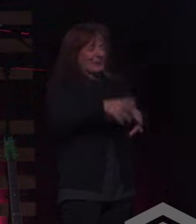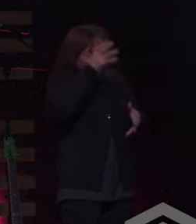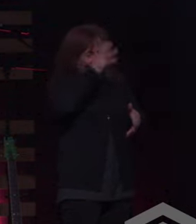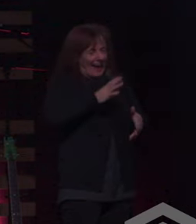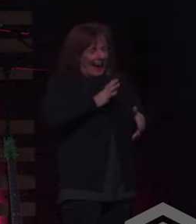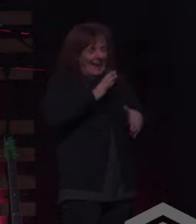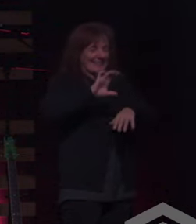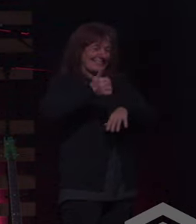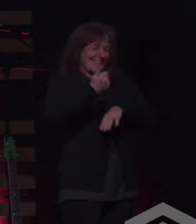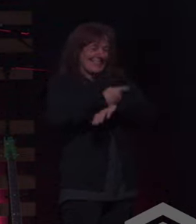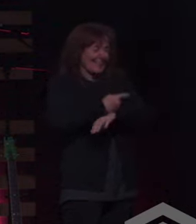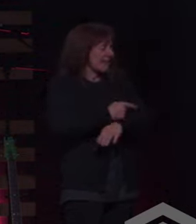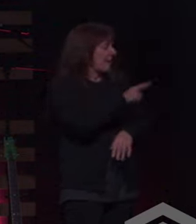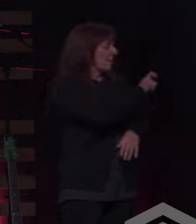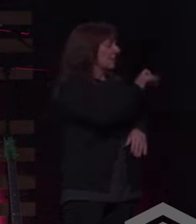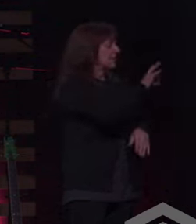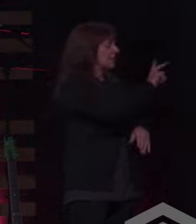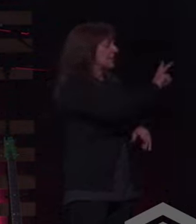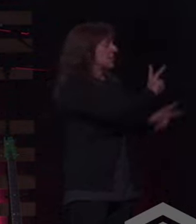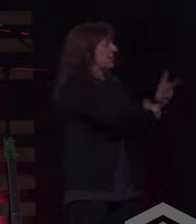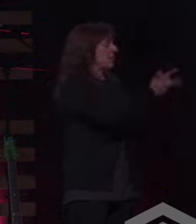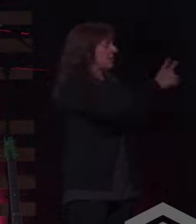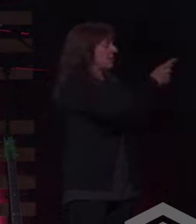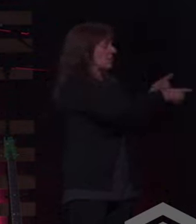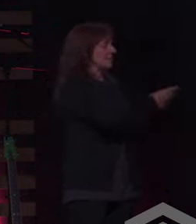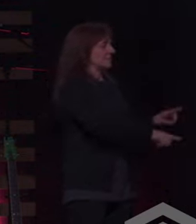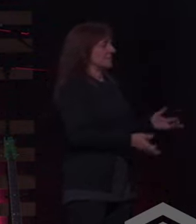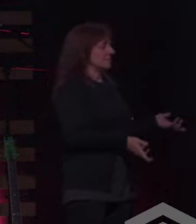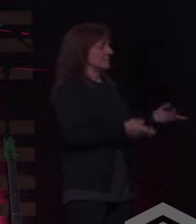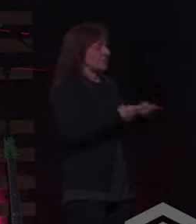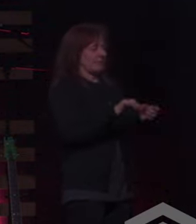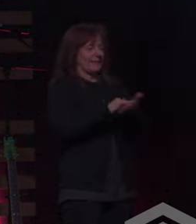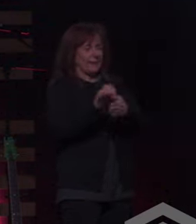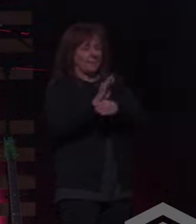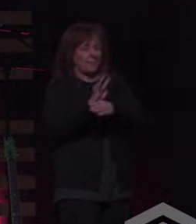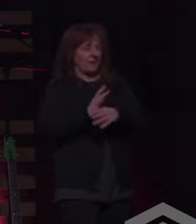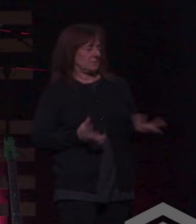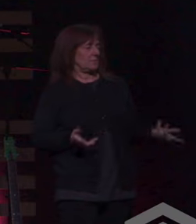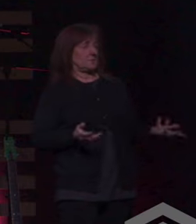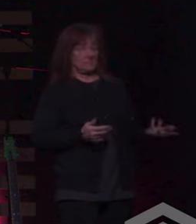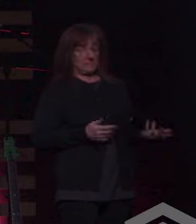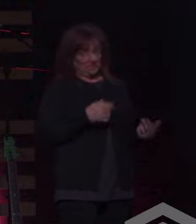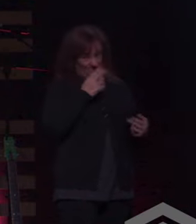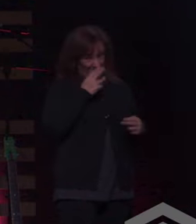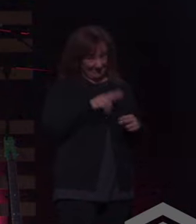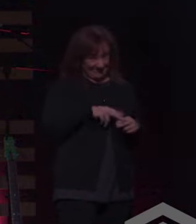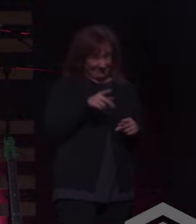Days, 172 couples are divorcing. You having fun yet?